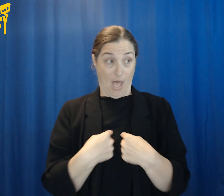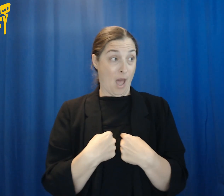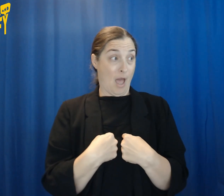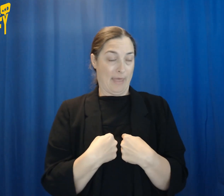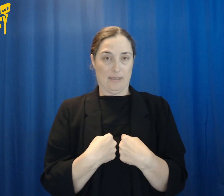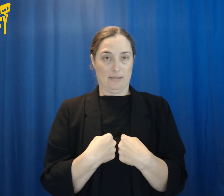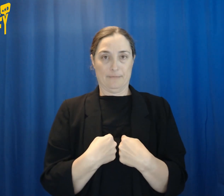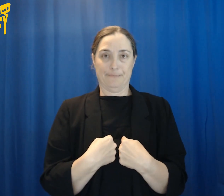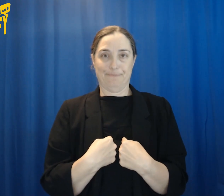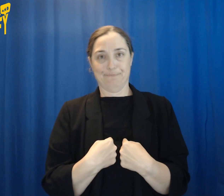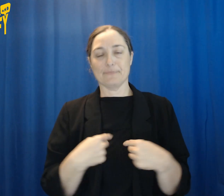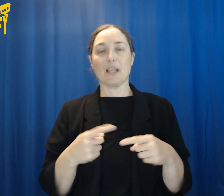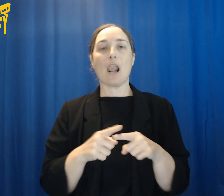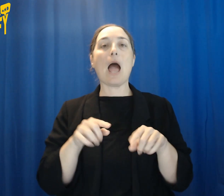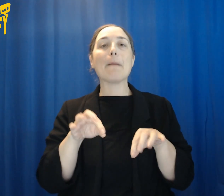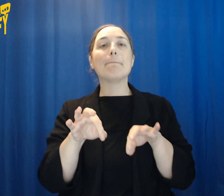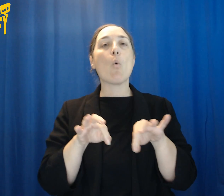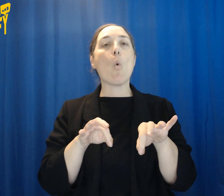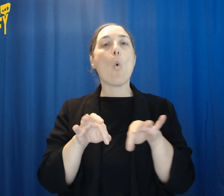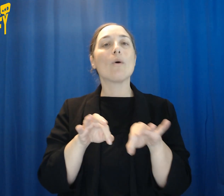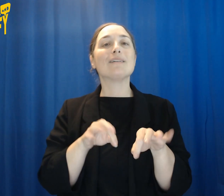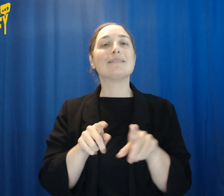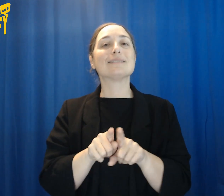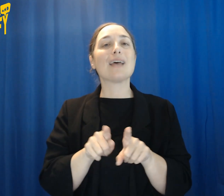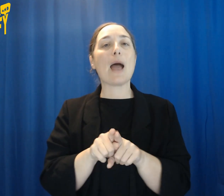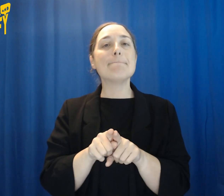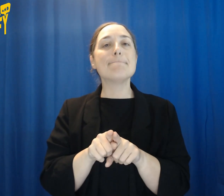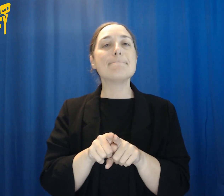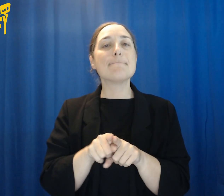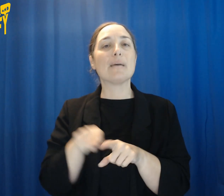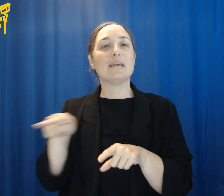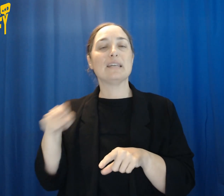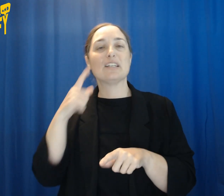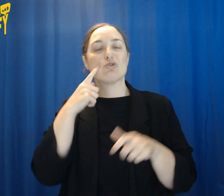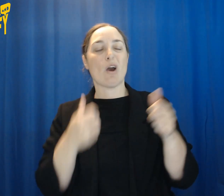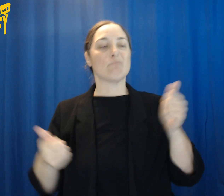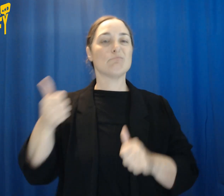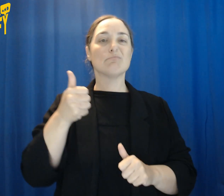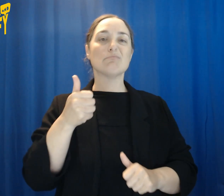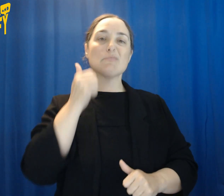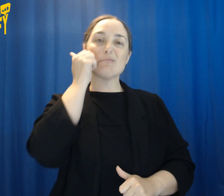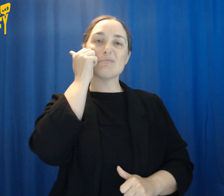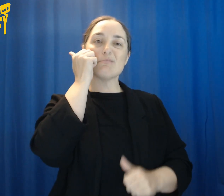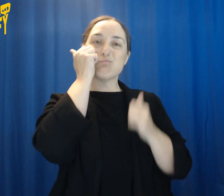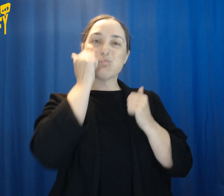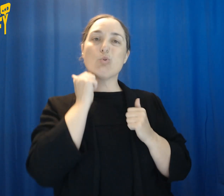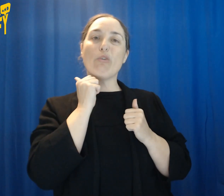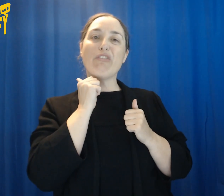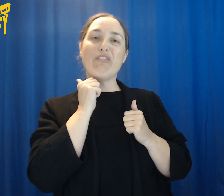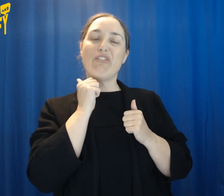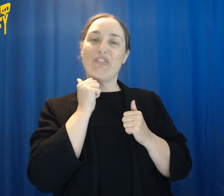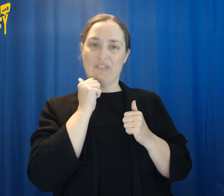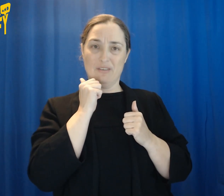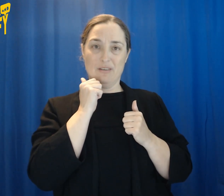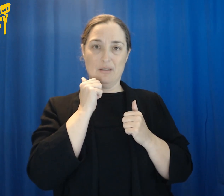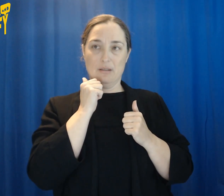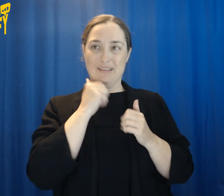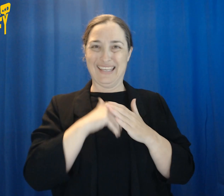a pawn that was just his way of like moving across a chessboard that he'd created in his own mind. For his